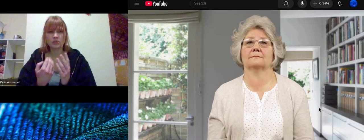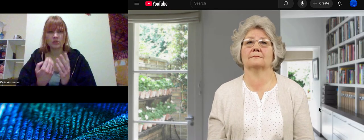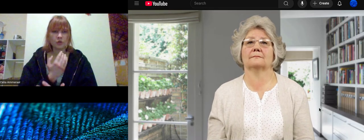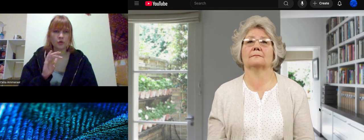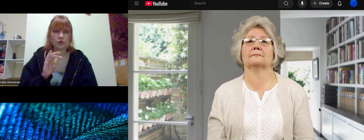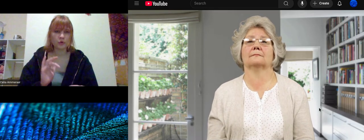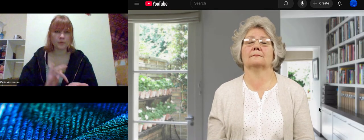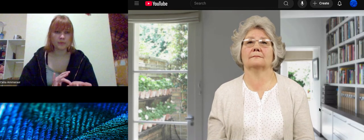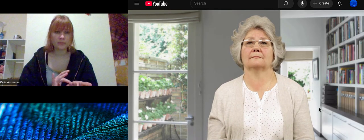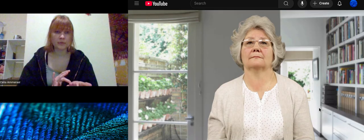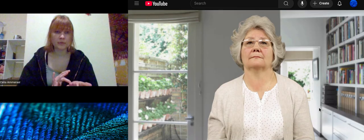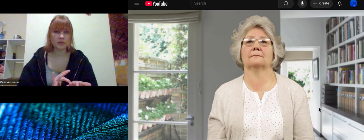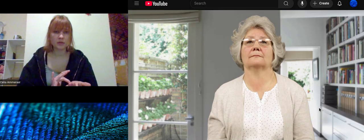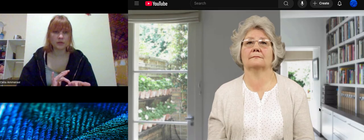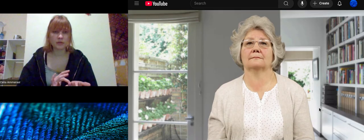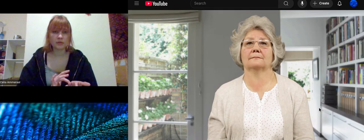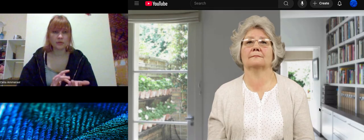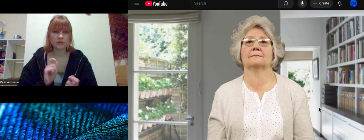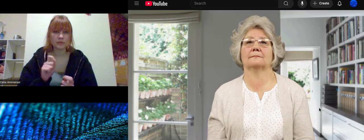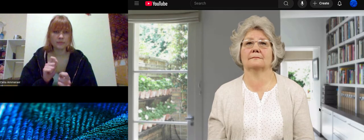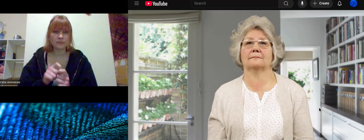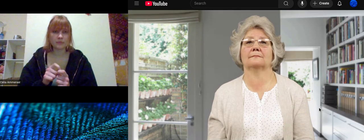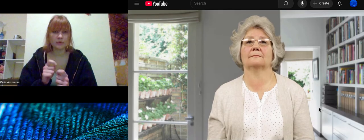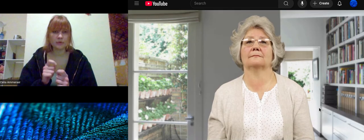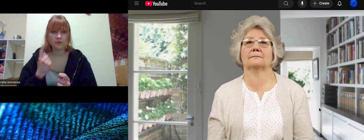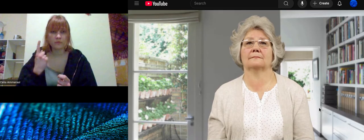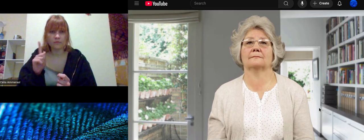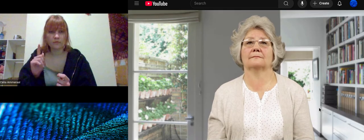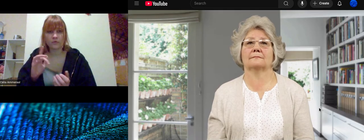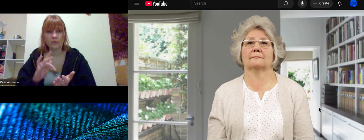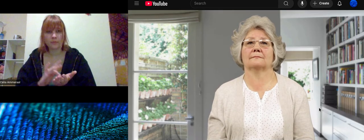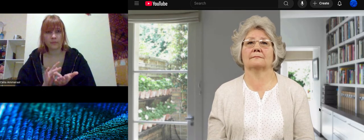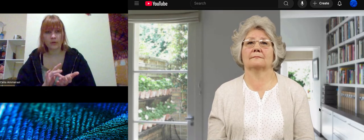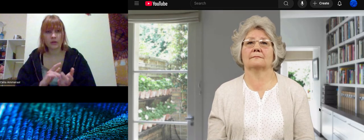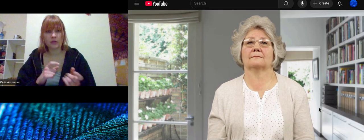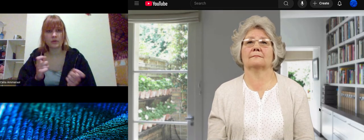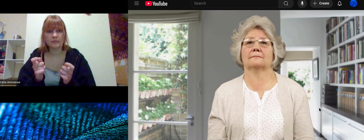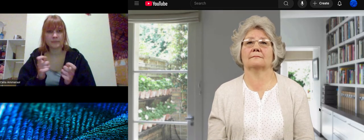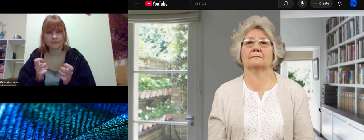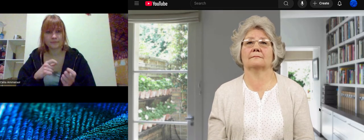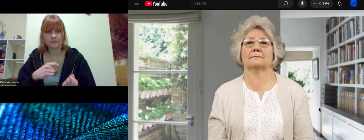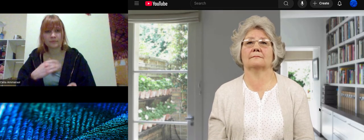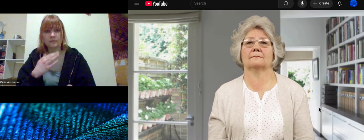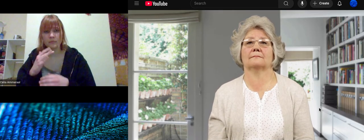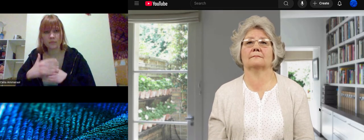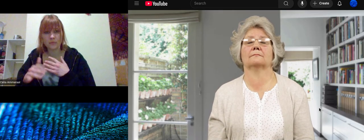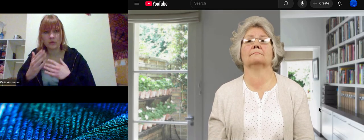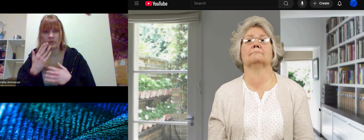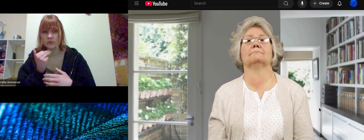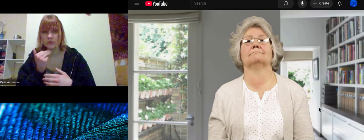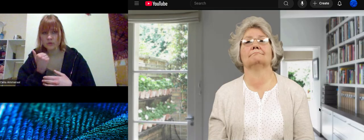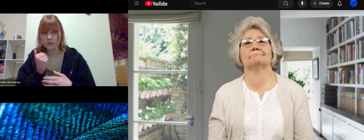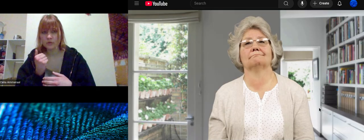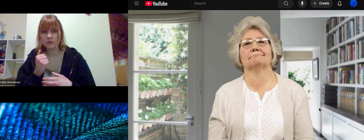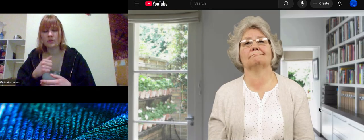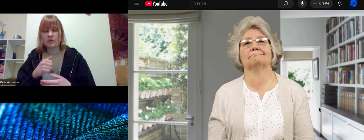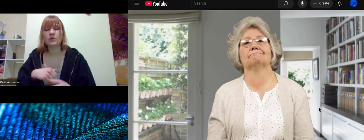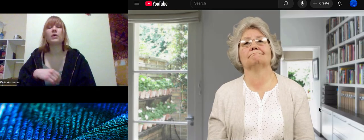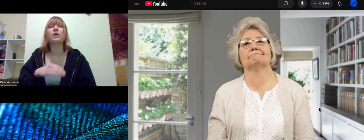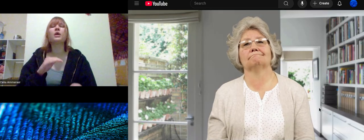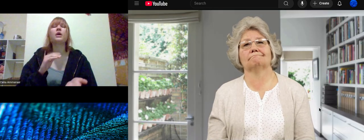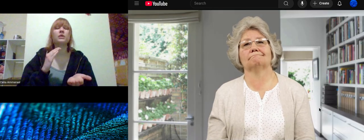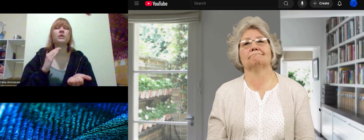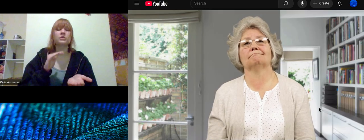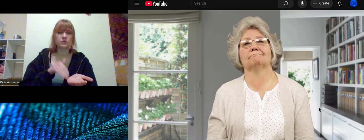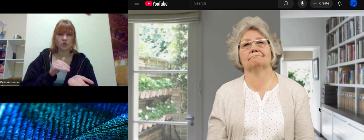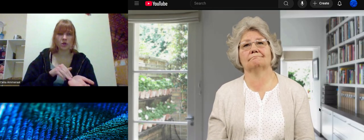sugar. And Dr. Goodman has a lot that he can go over with you the next time you want to come in. And I am